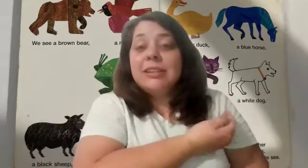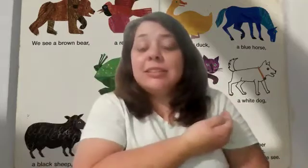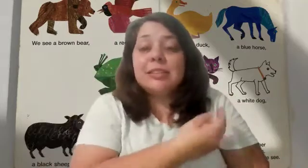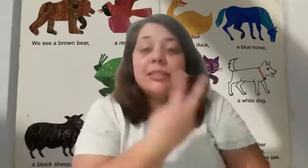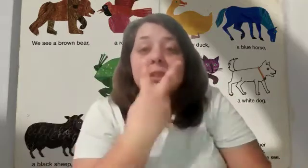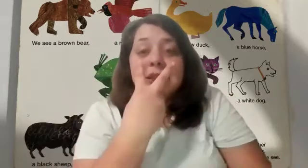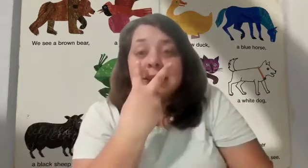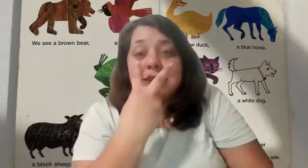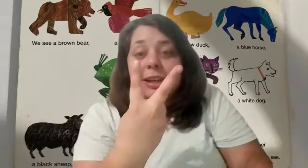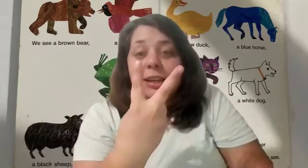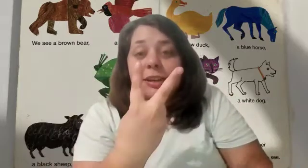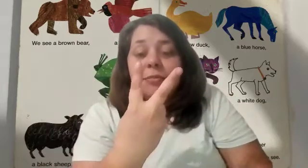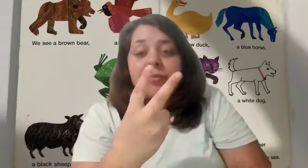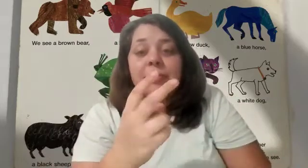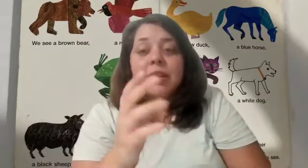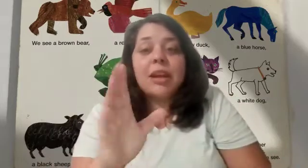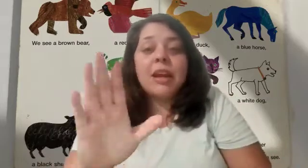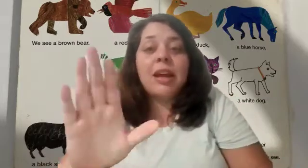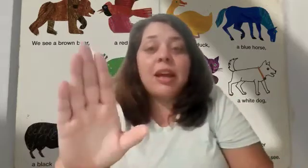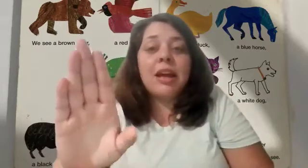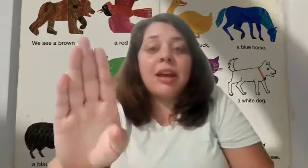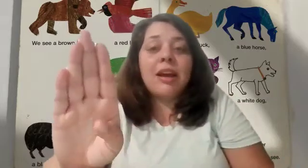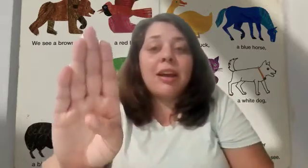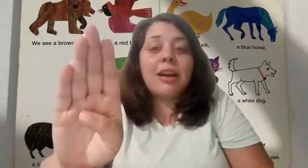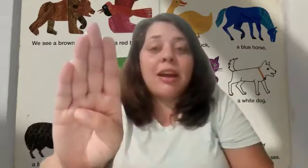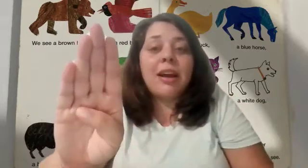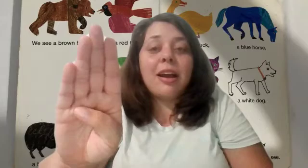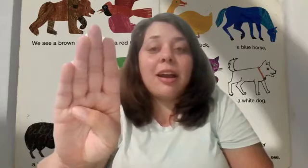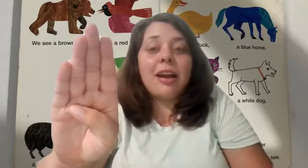We see,